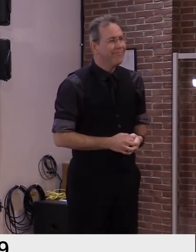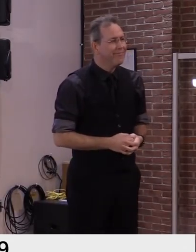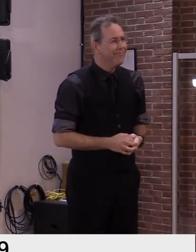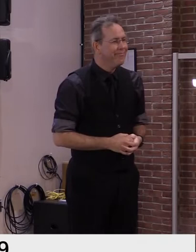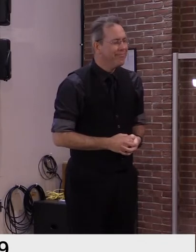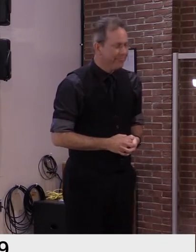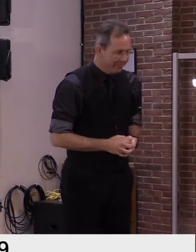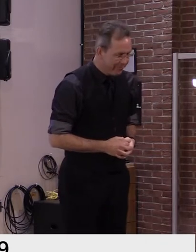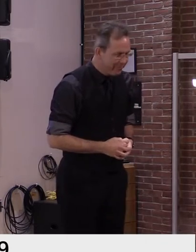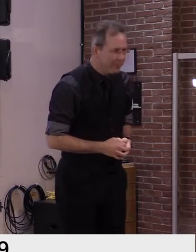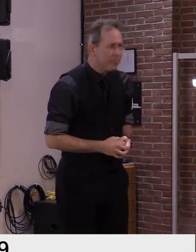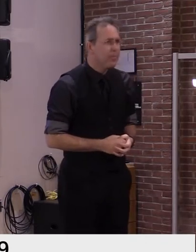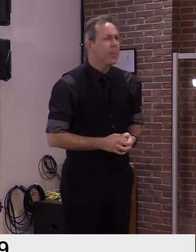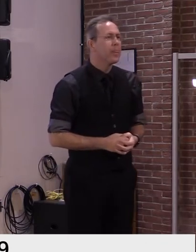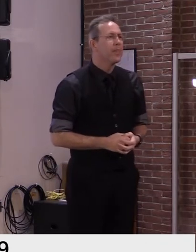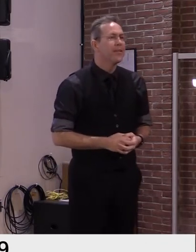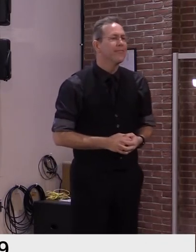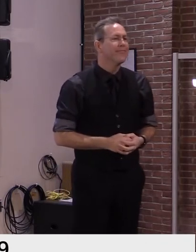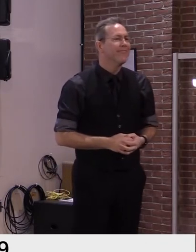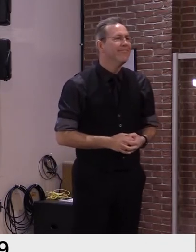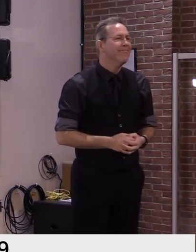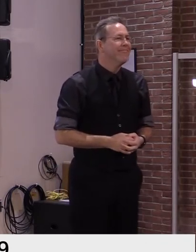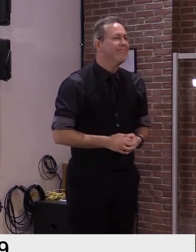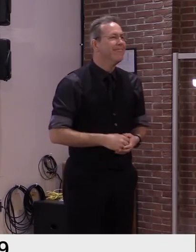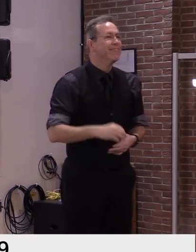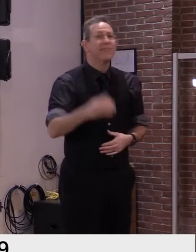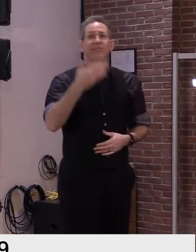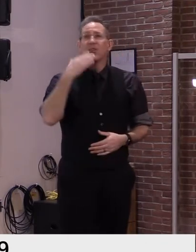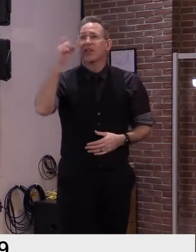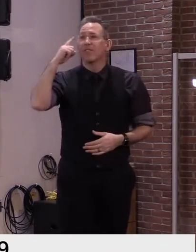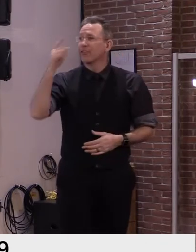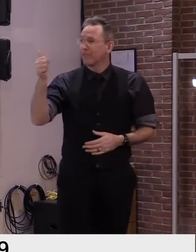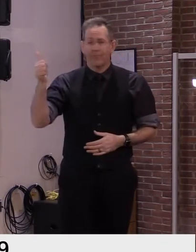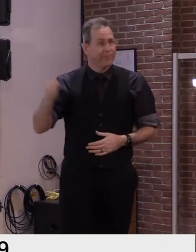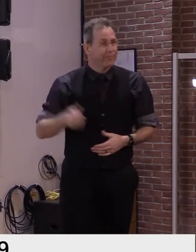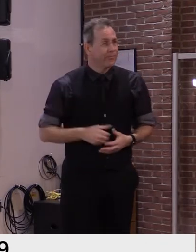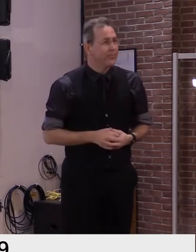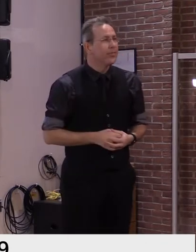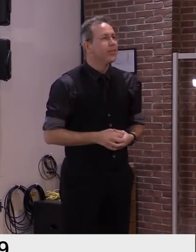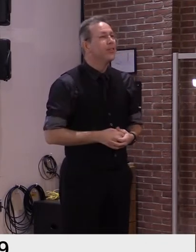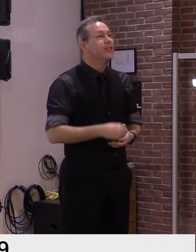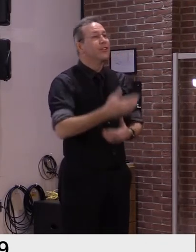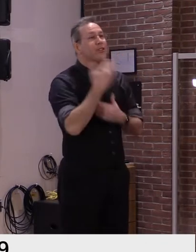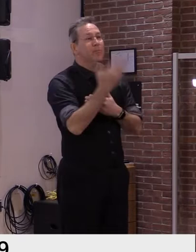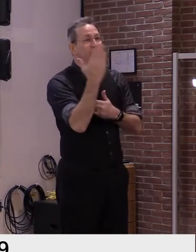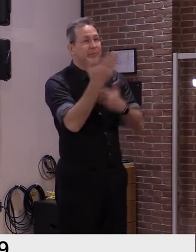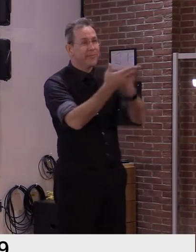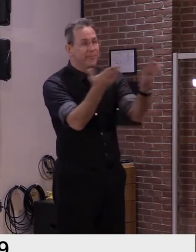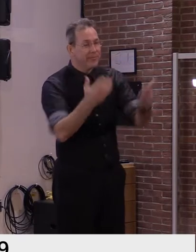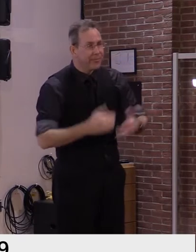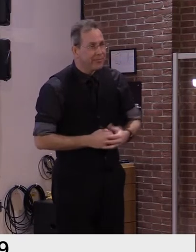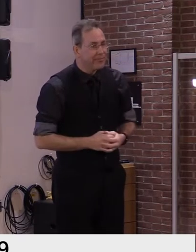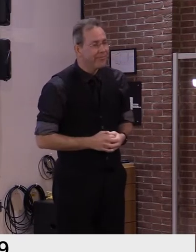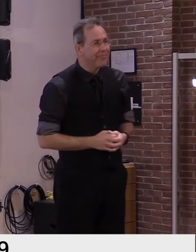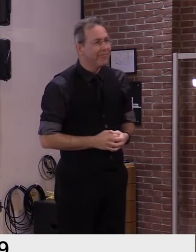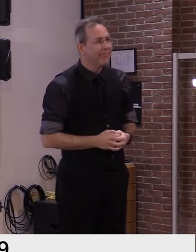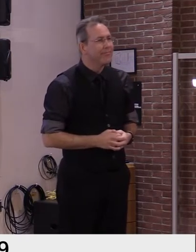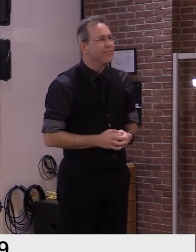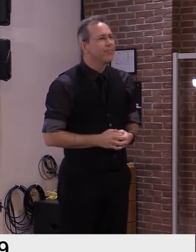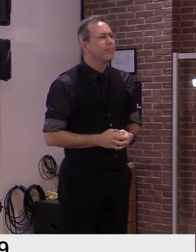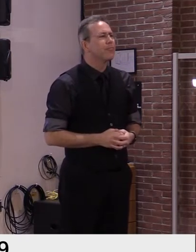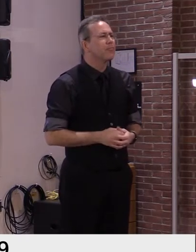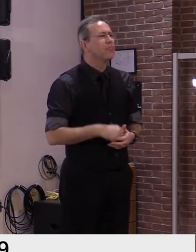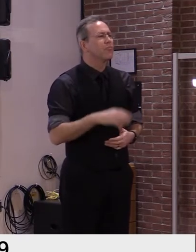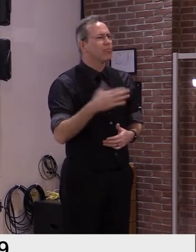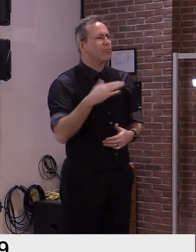Thank you, Governor. Good morning. As you've heard me say before, our